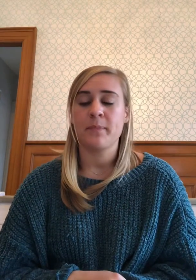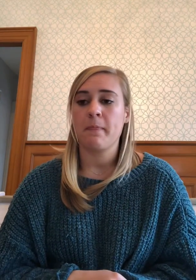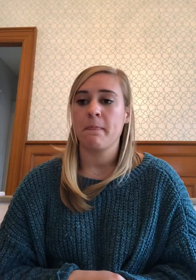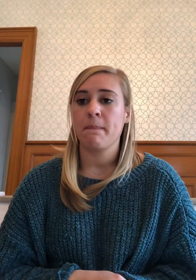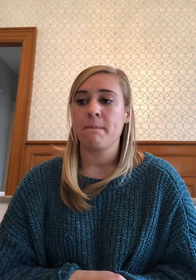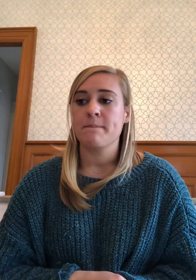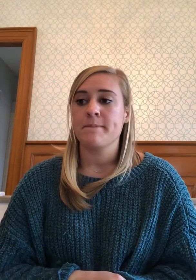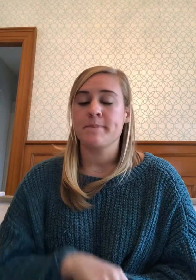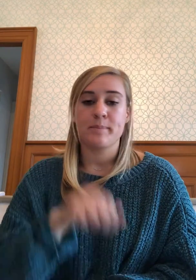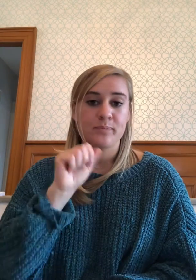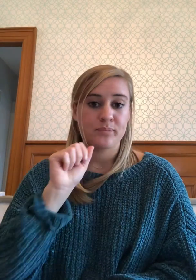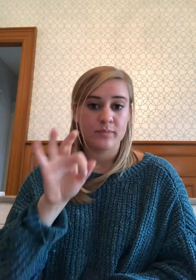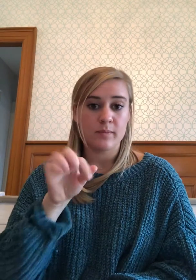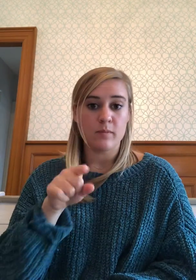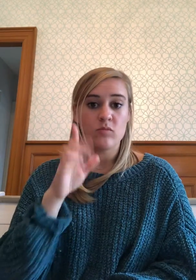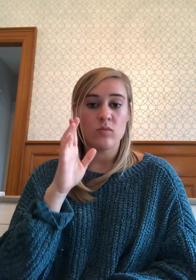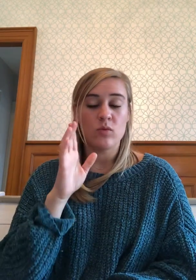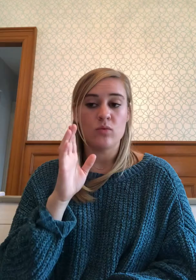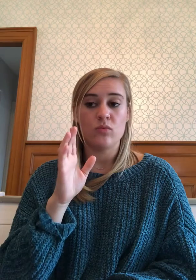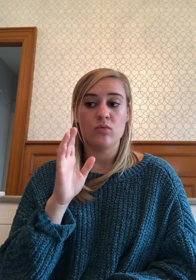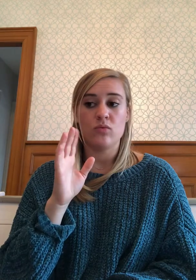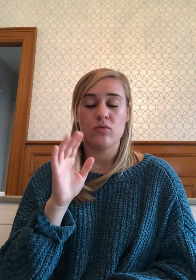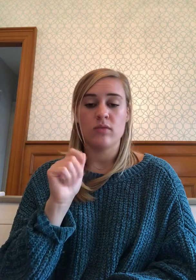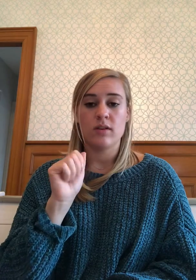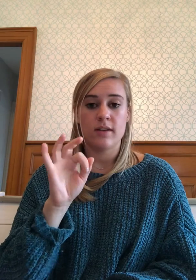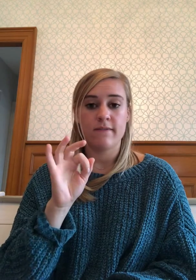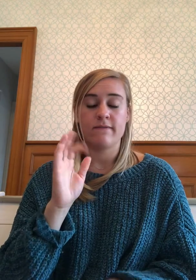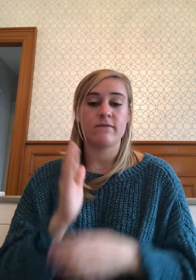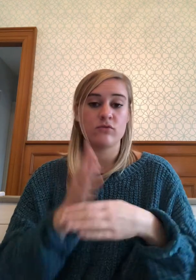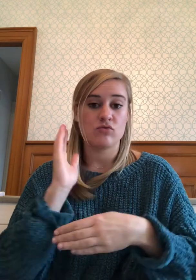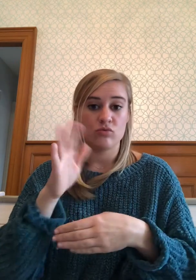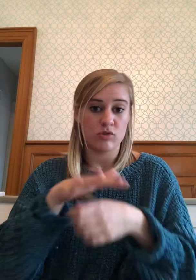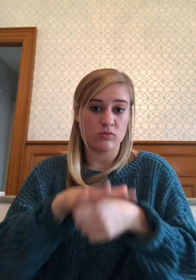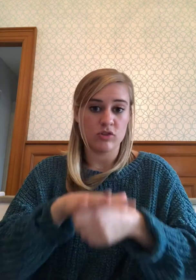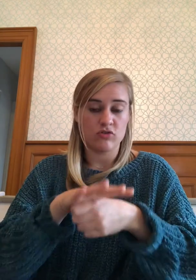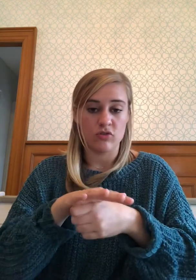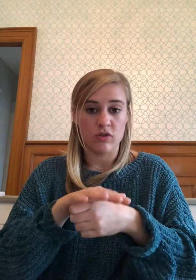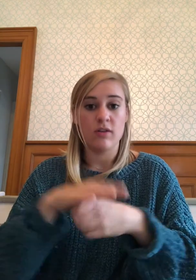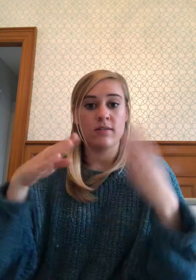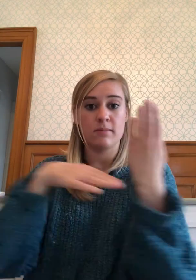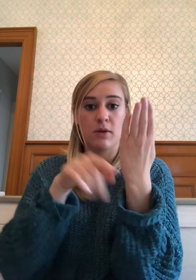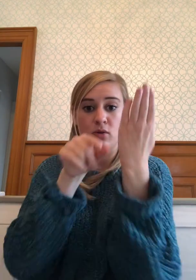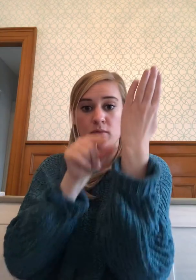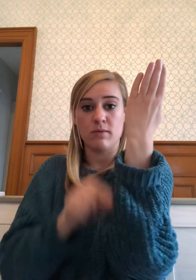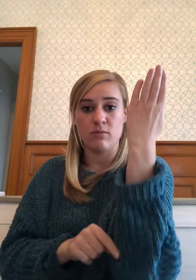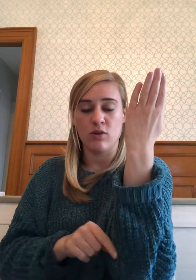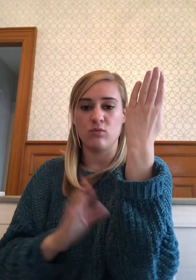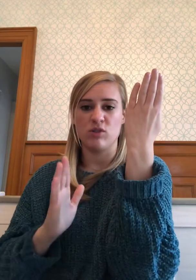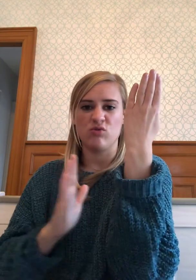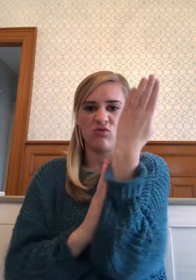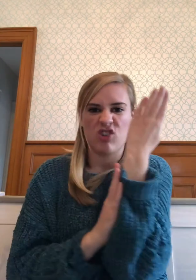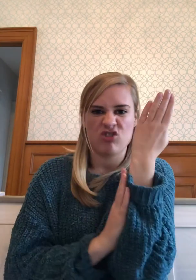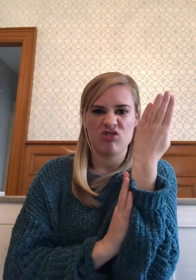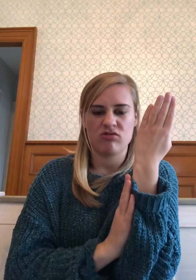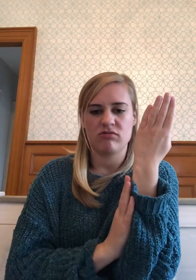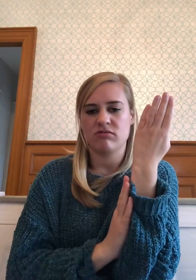If you have excessive pressure, the periodontal membrane is crushed on the pressure side. There's necrosis